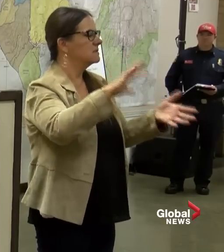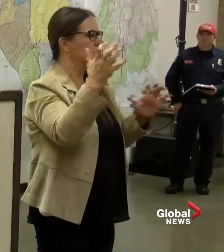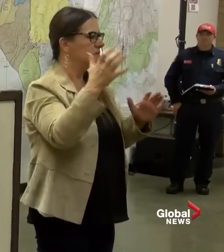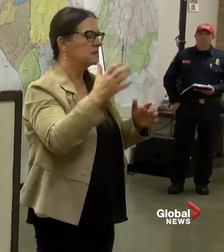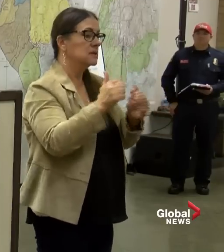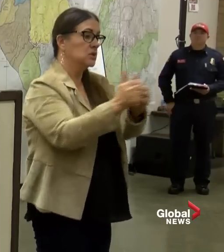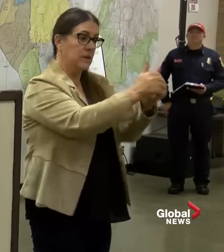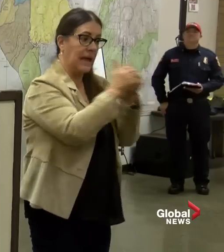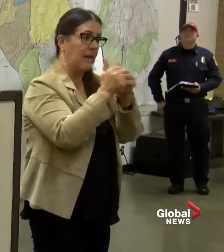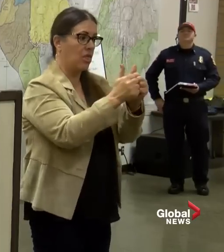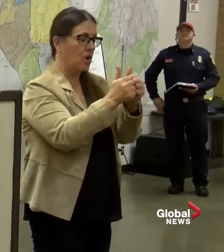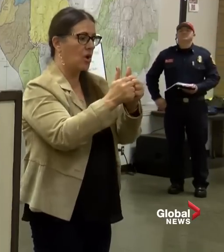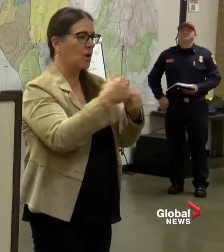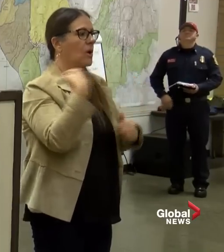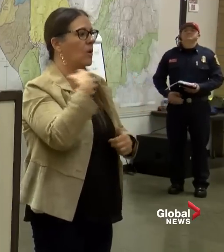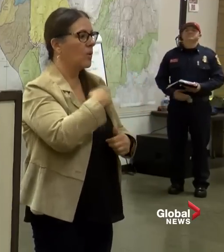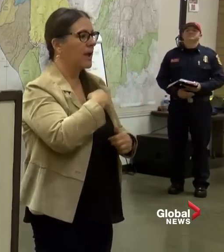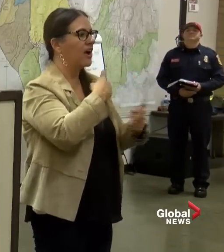we are